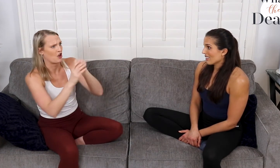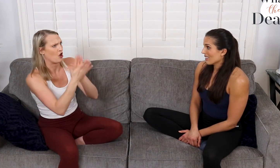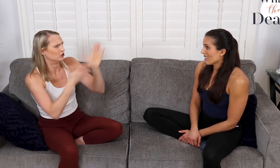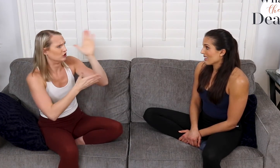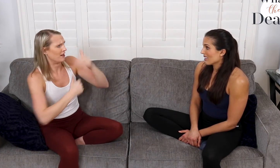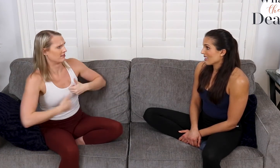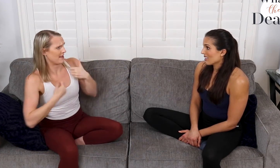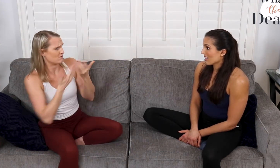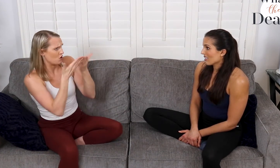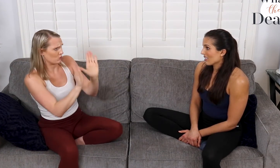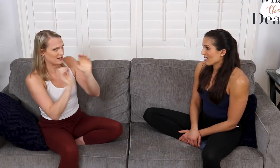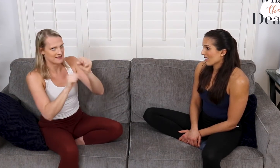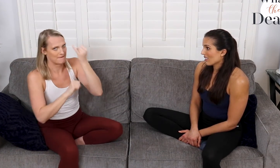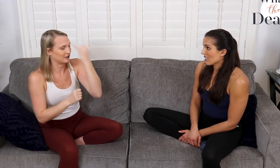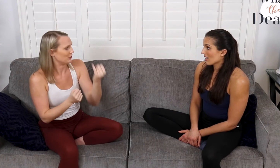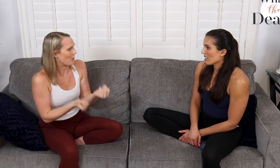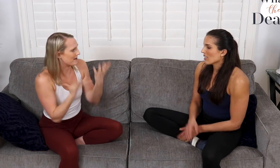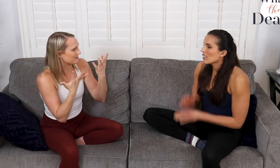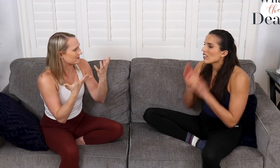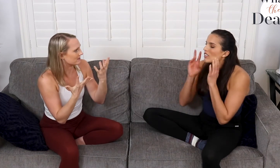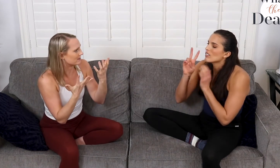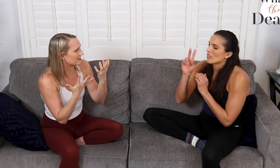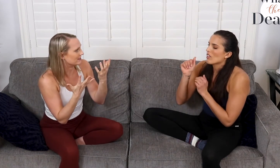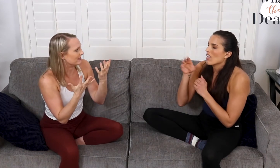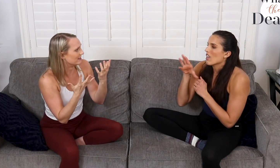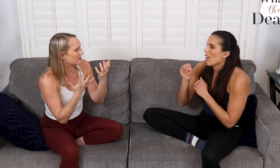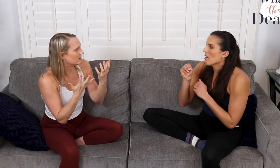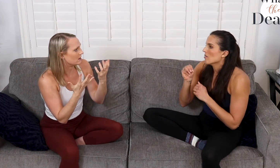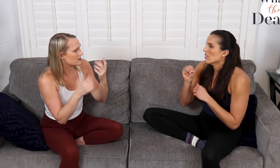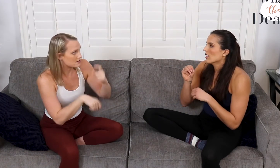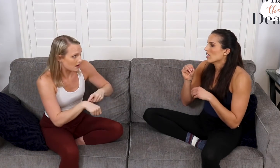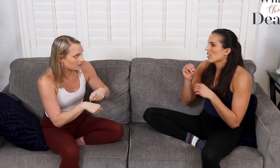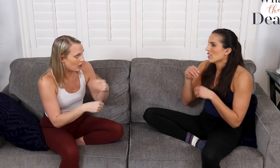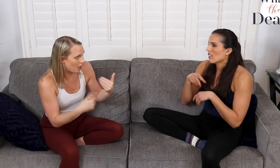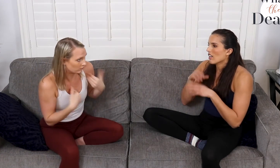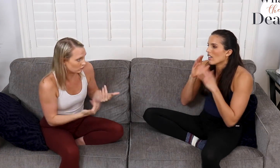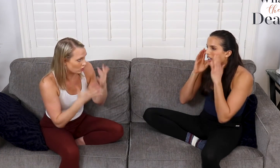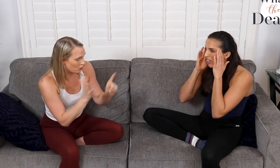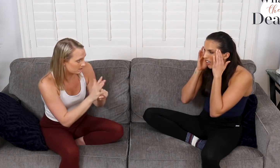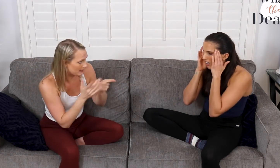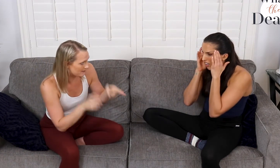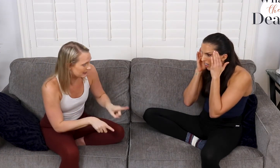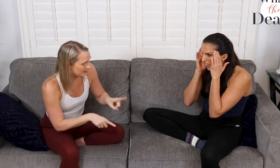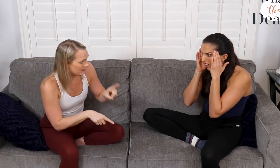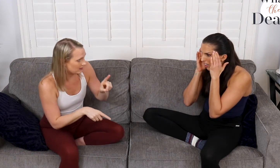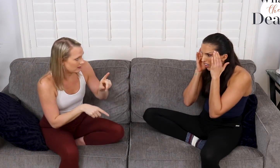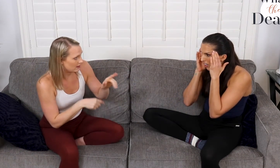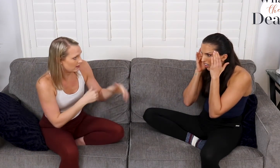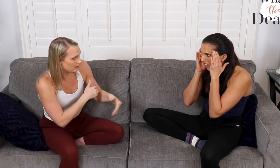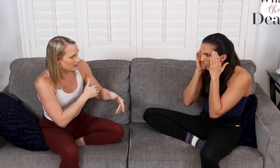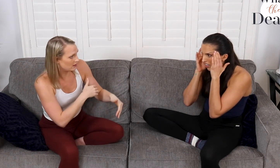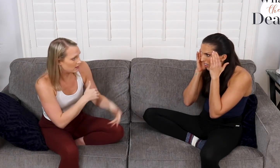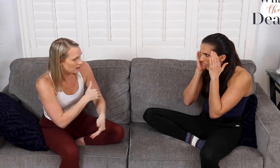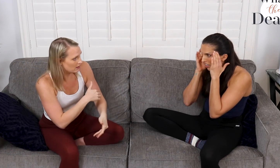end up calling the house phone. Back then we had a landline. And I would answer and I'd be like, oh, sorry. And I would open the door for them and let them in.